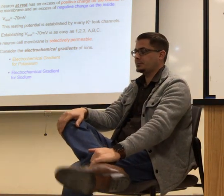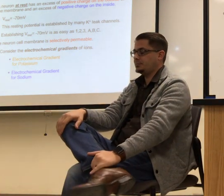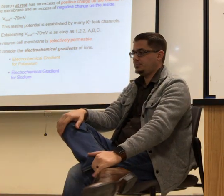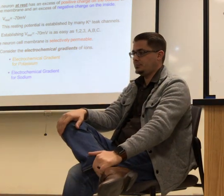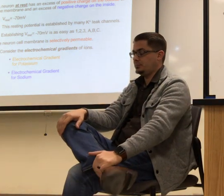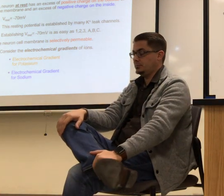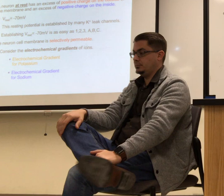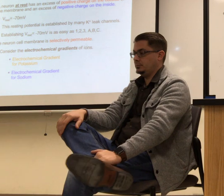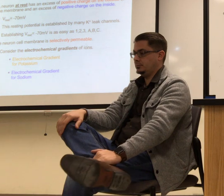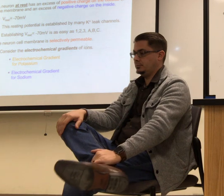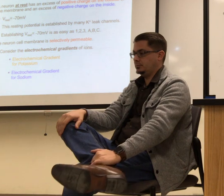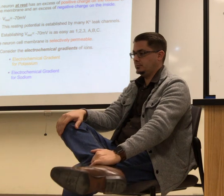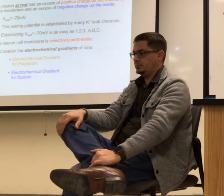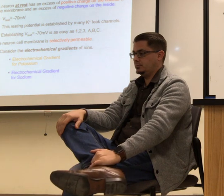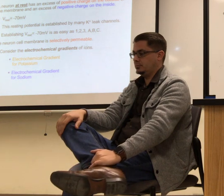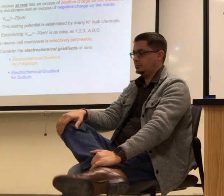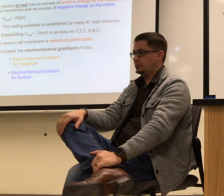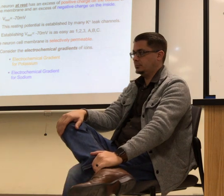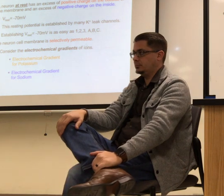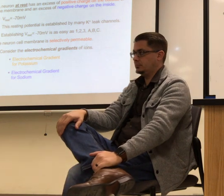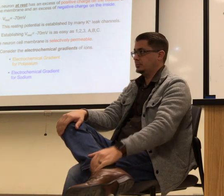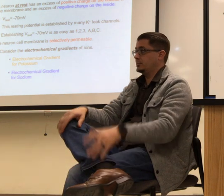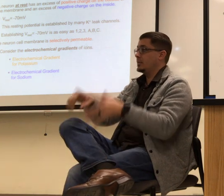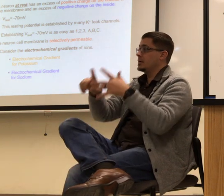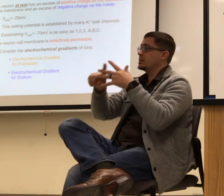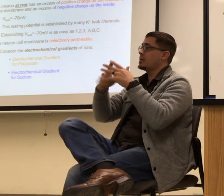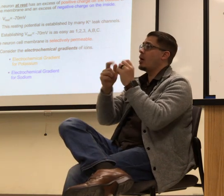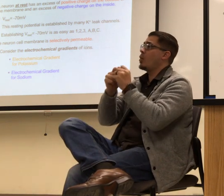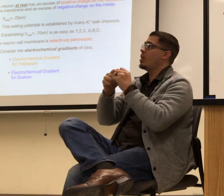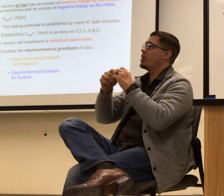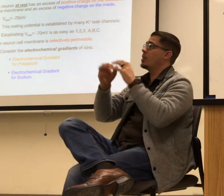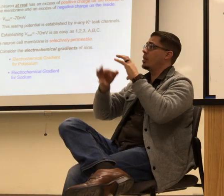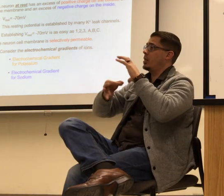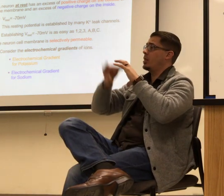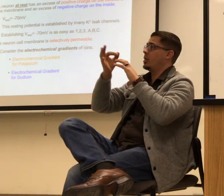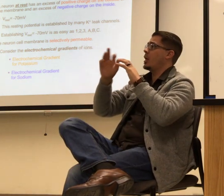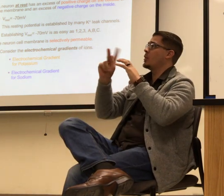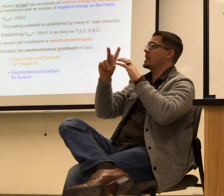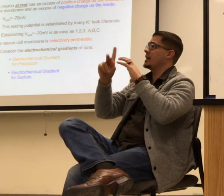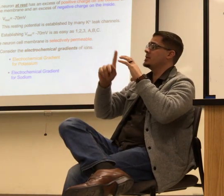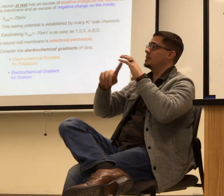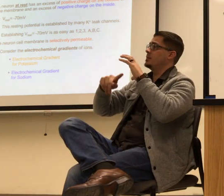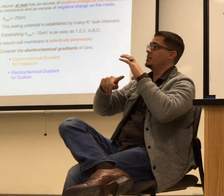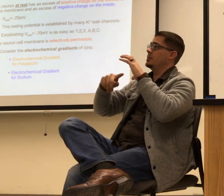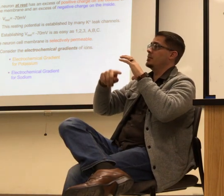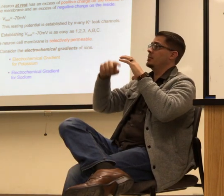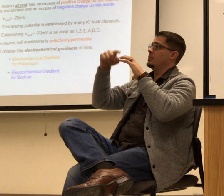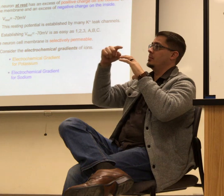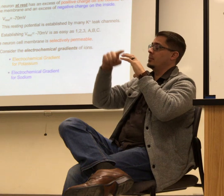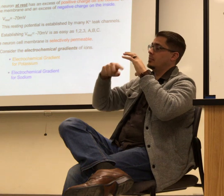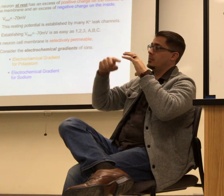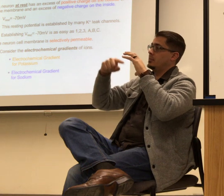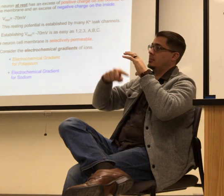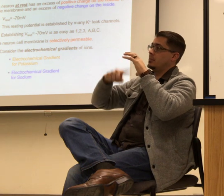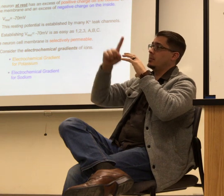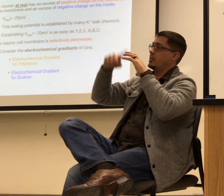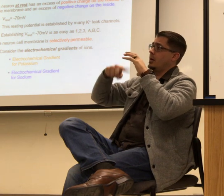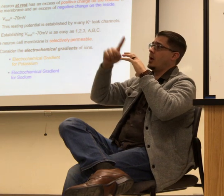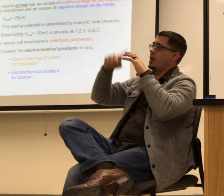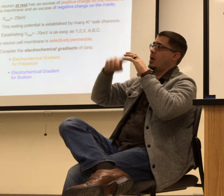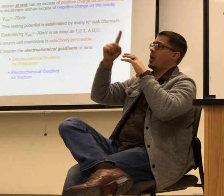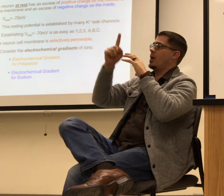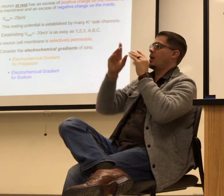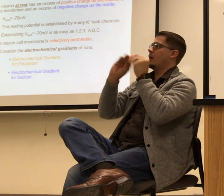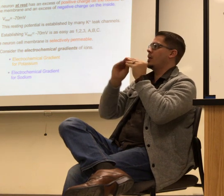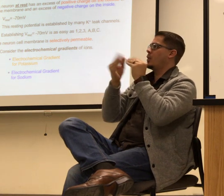Let's start with our potassium leak channels. If you let potassium flow until it reaches its equilibrium, what's the number?